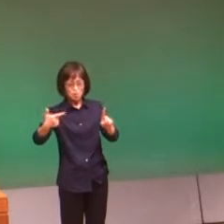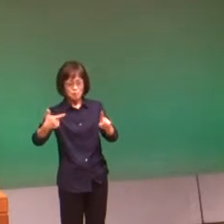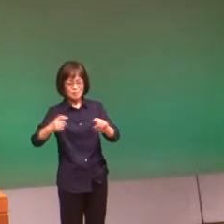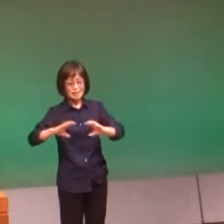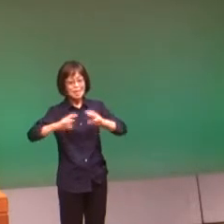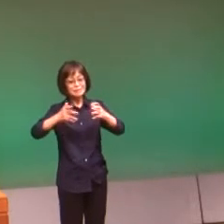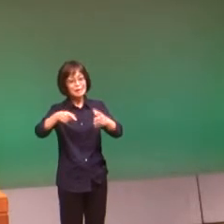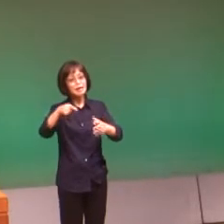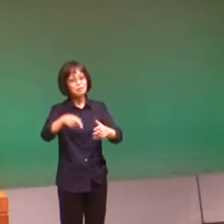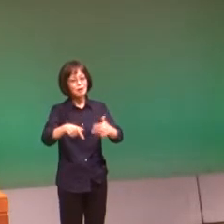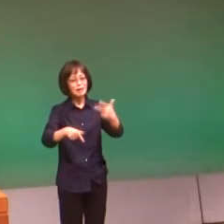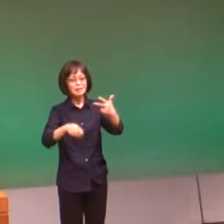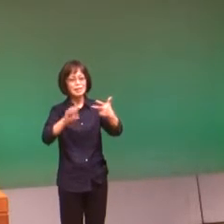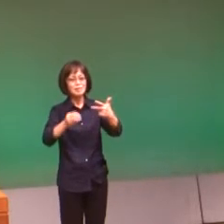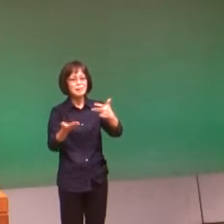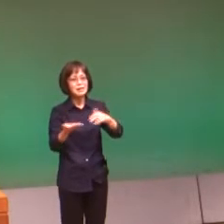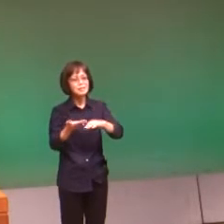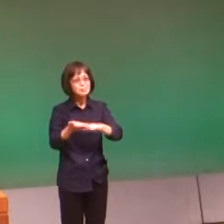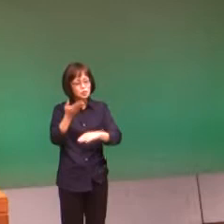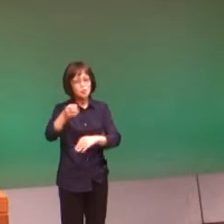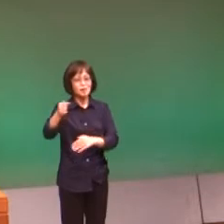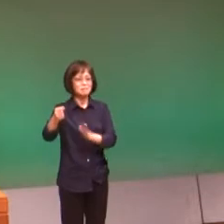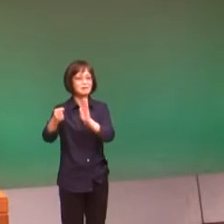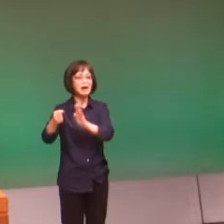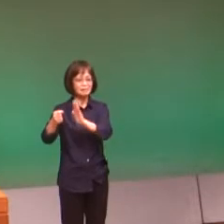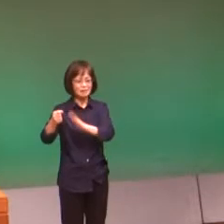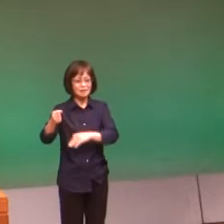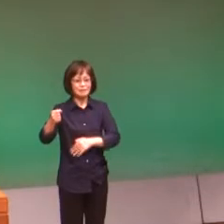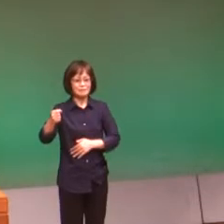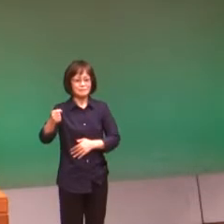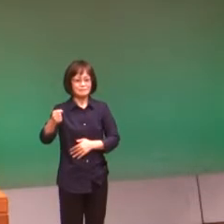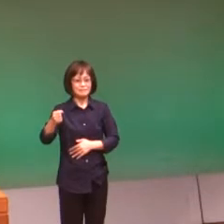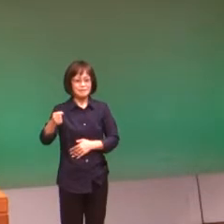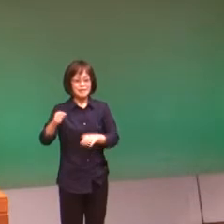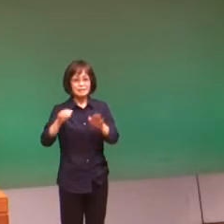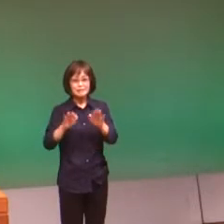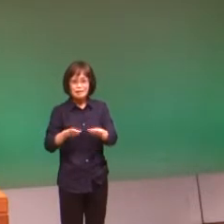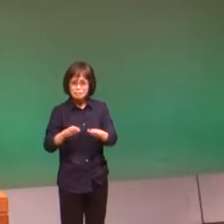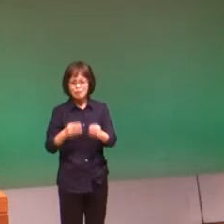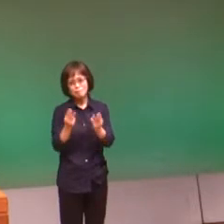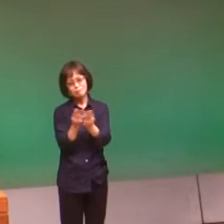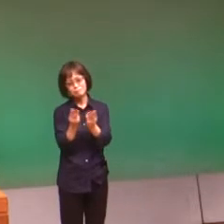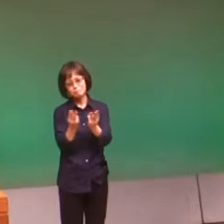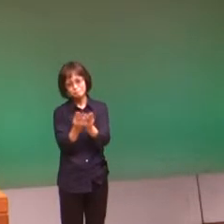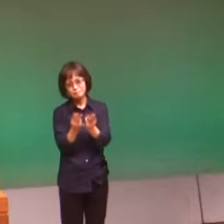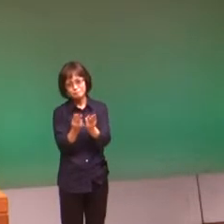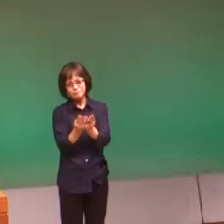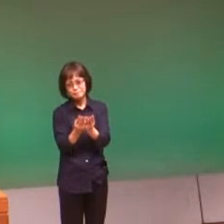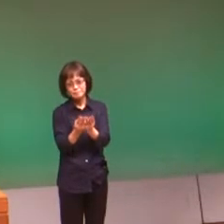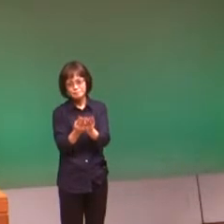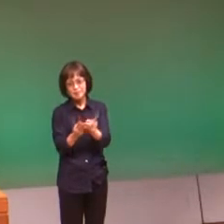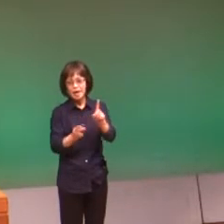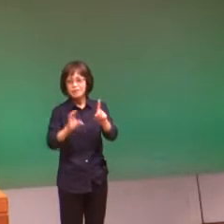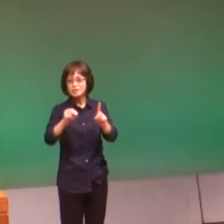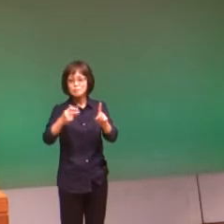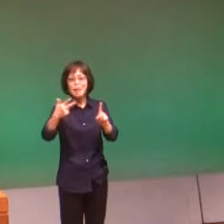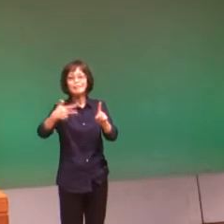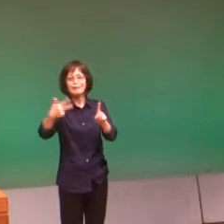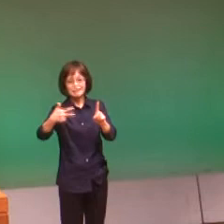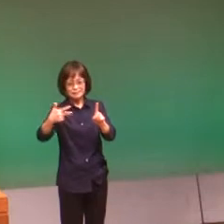70,000 nuclear weapons in the world. Today, there are just over